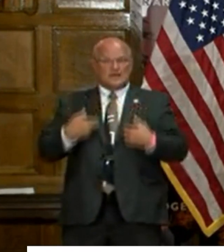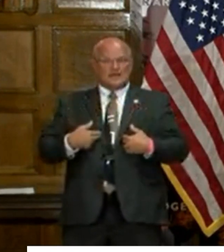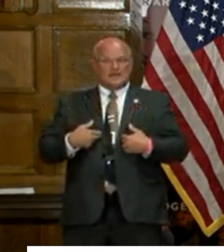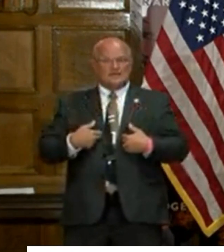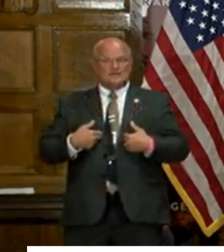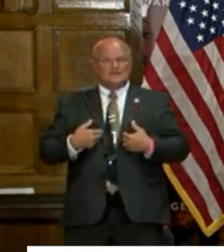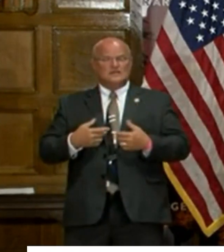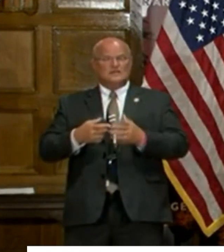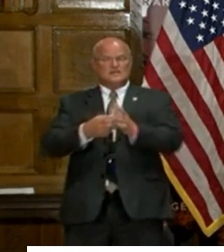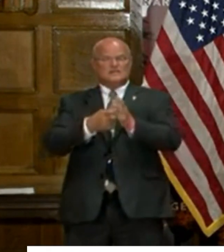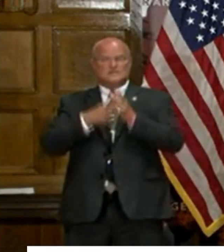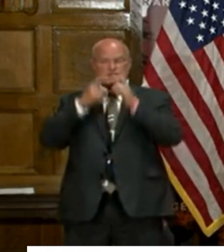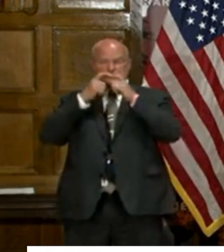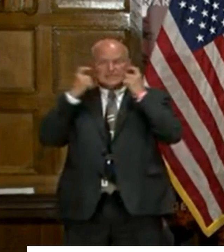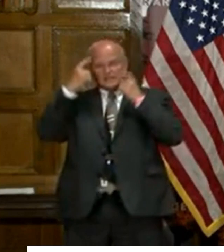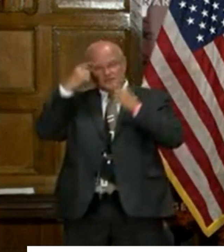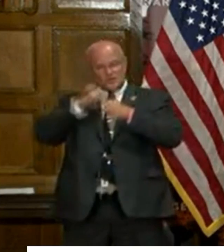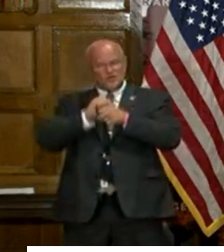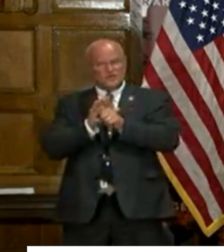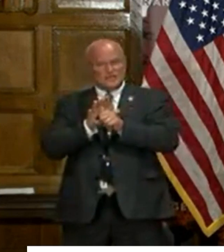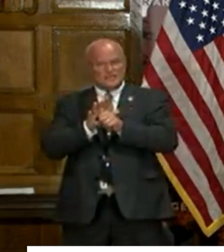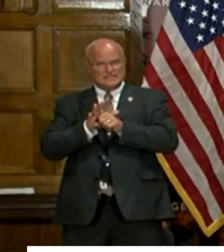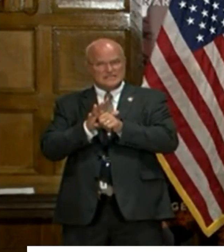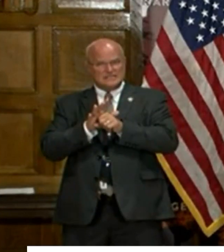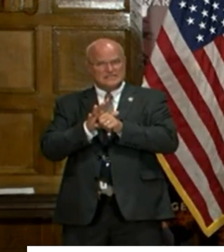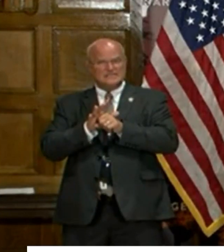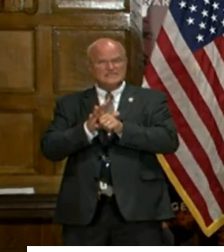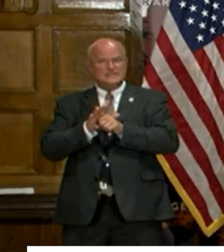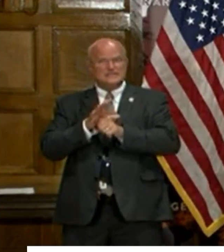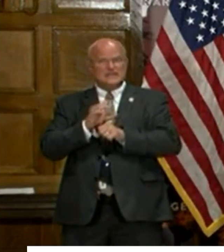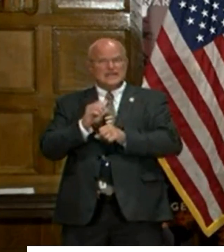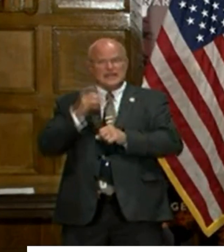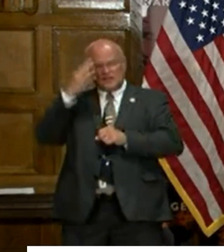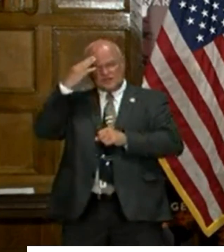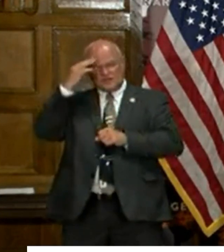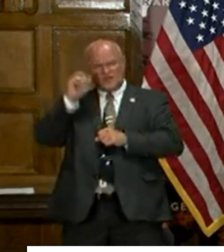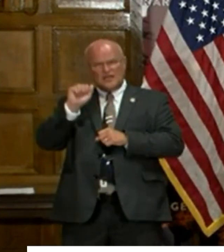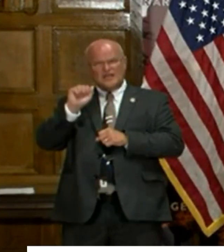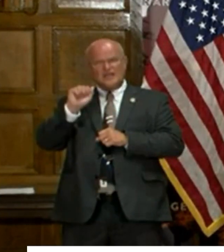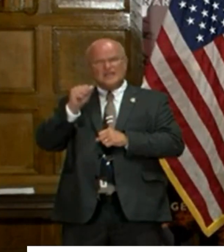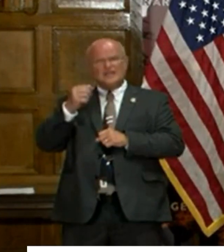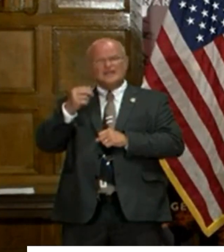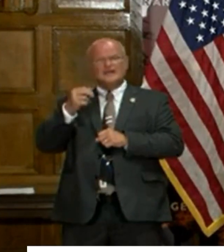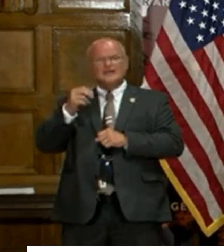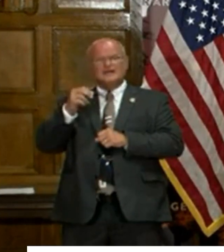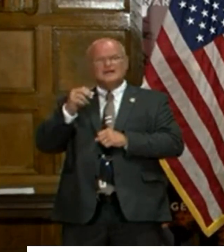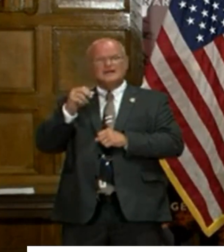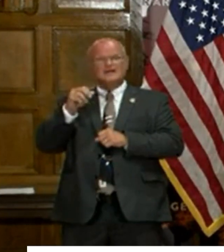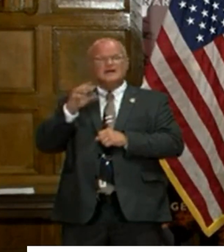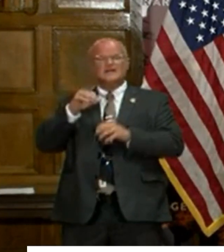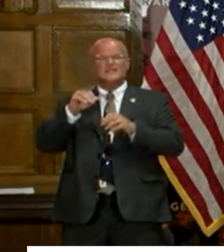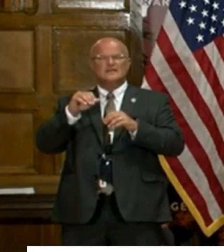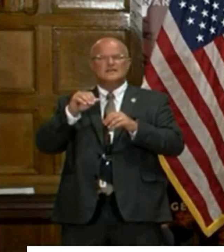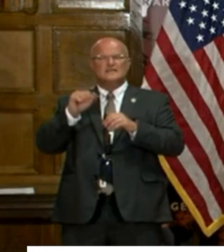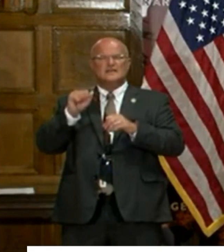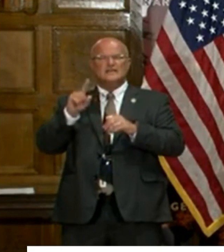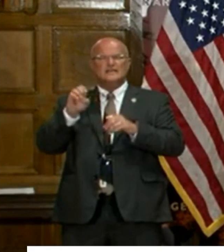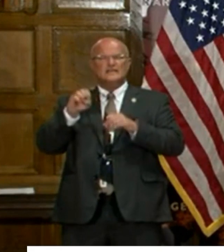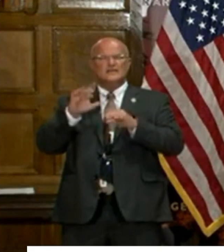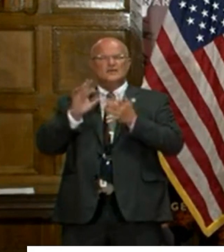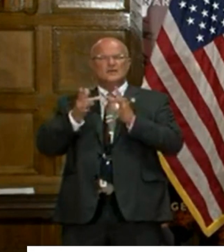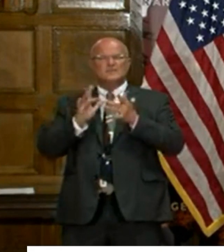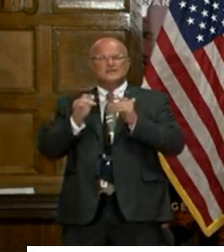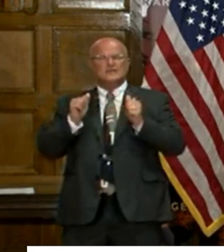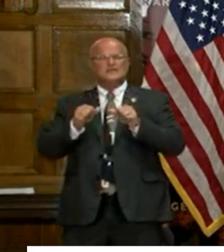host mass testing events for COVID-19? I know when I looked on the ADH website, there's only a few more events scheduled for the next few days. I was curious if you